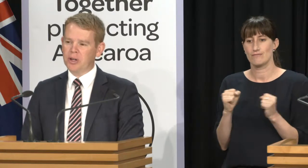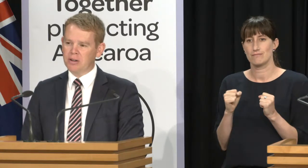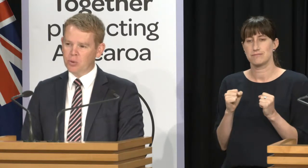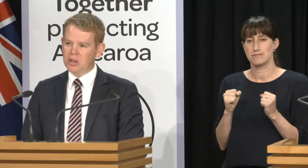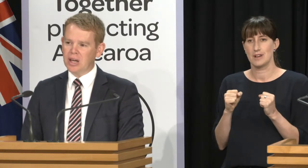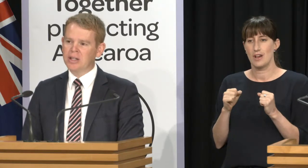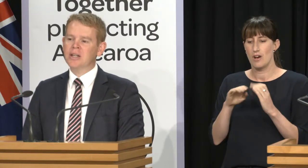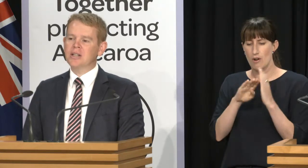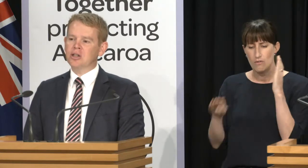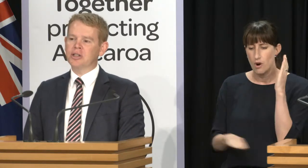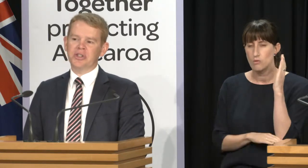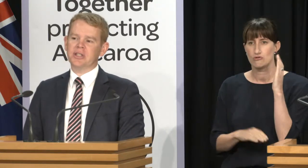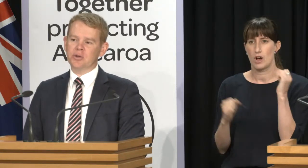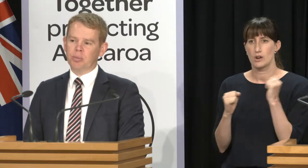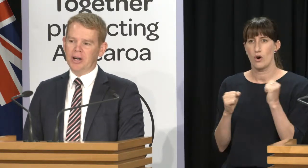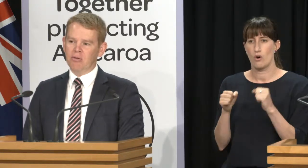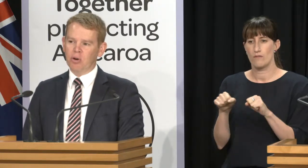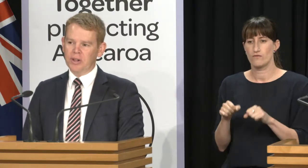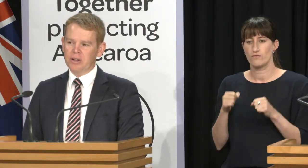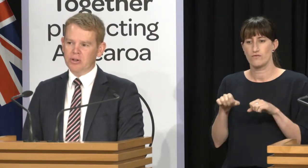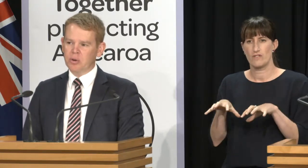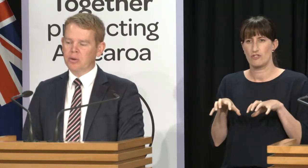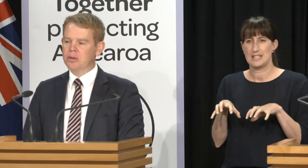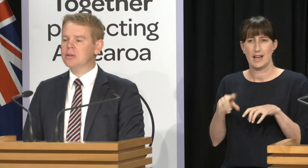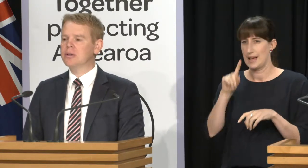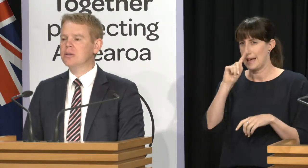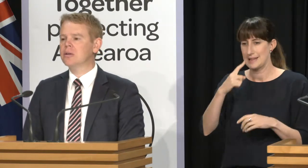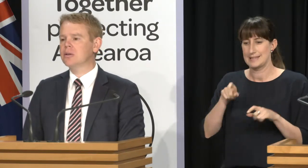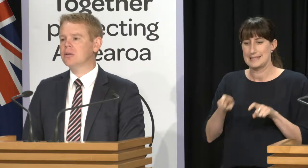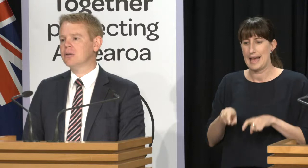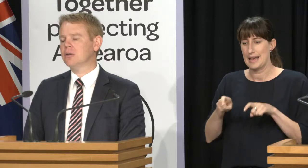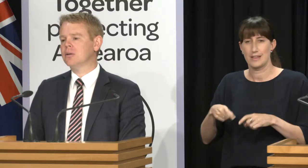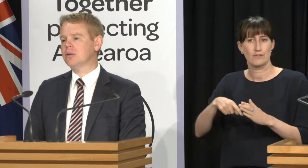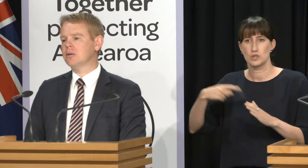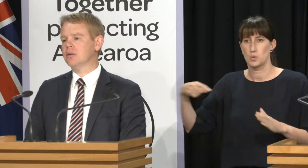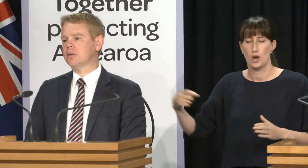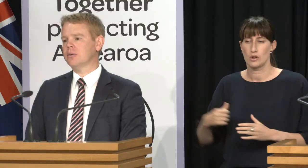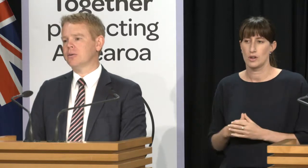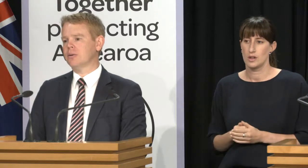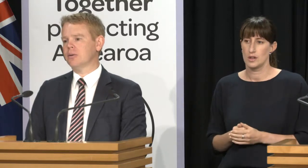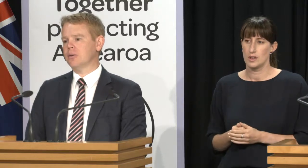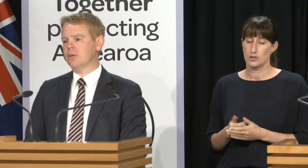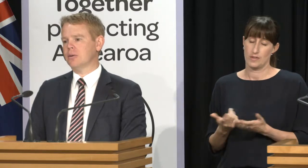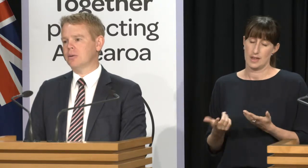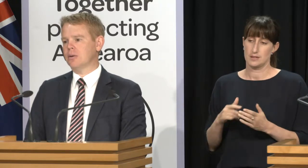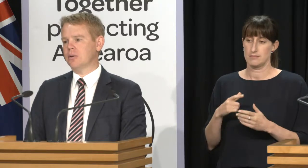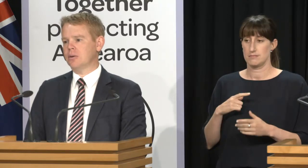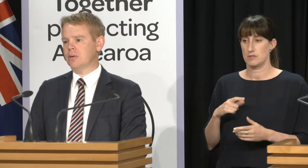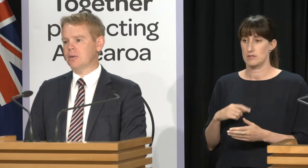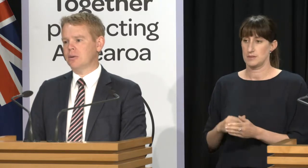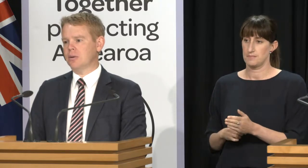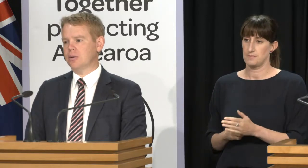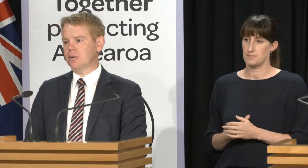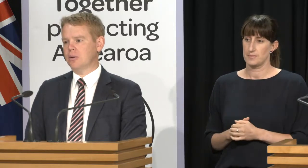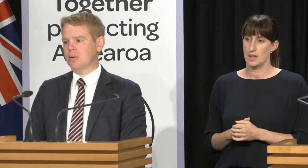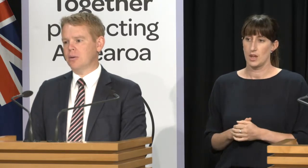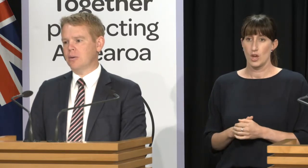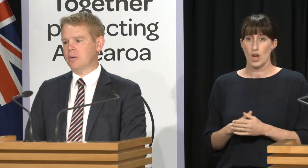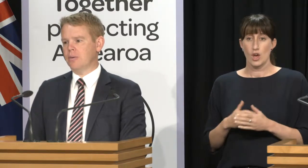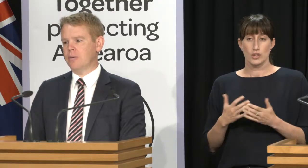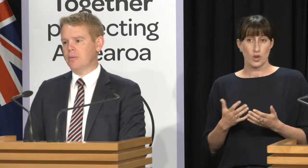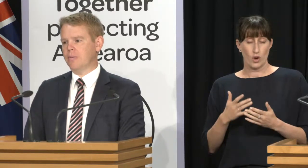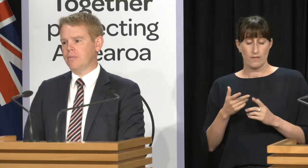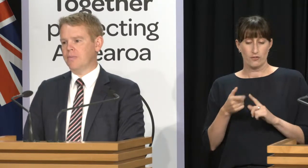time if we can avoid that. So logistics will play a role there as well. Major people in major centres might be more likely to get the vaccine earlier on from